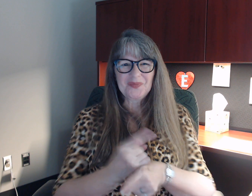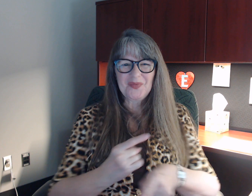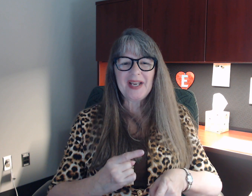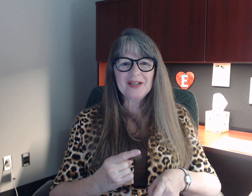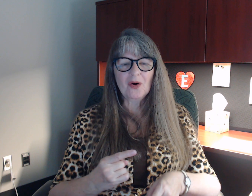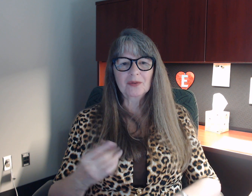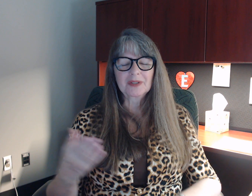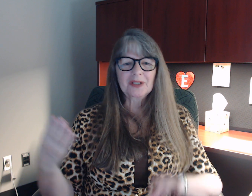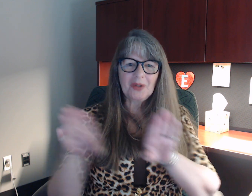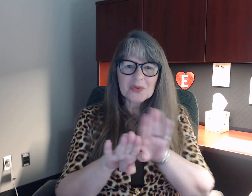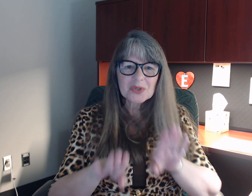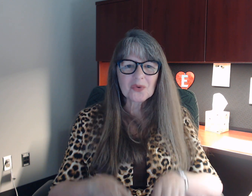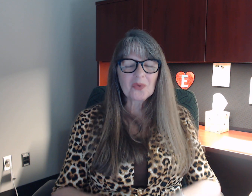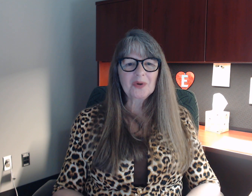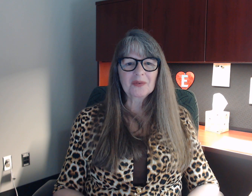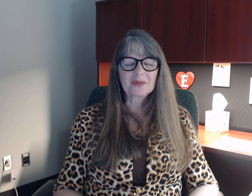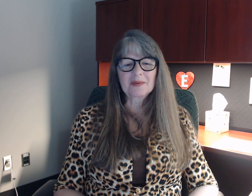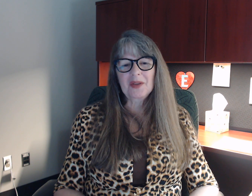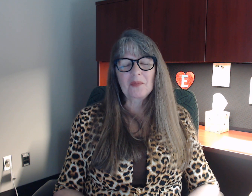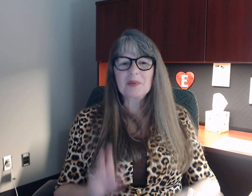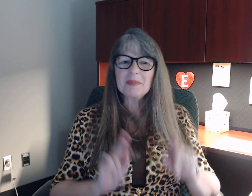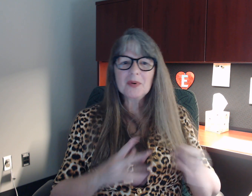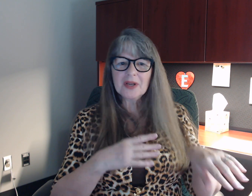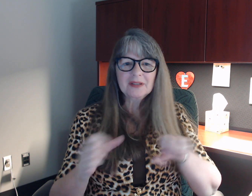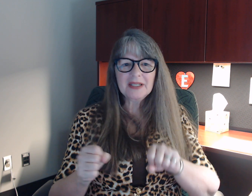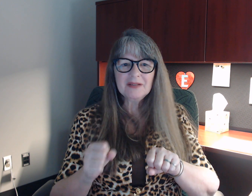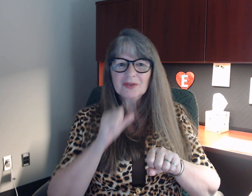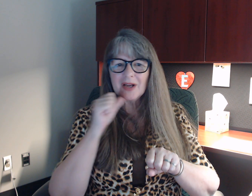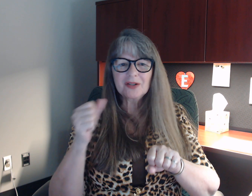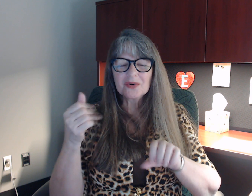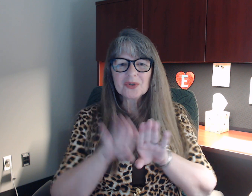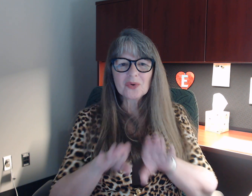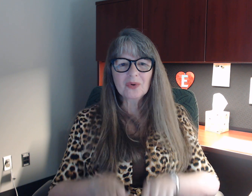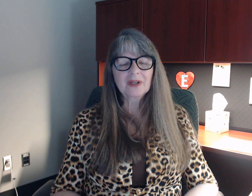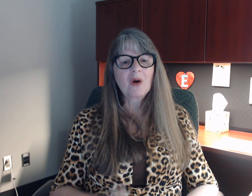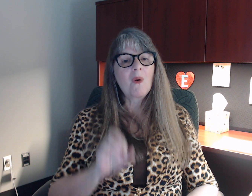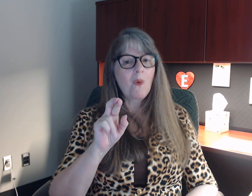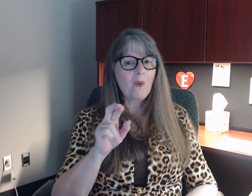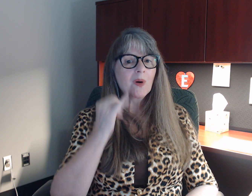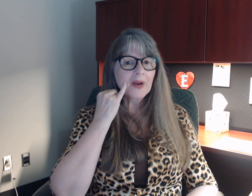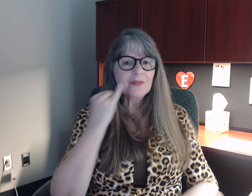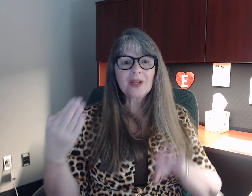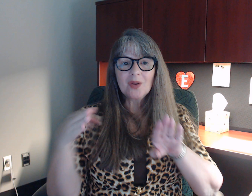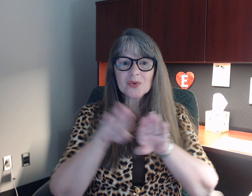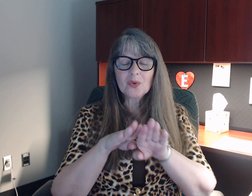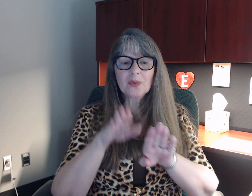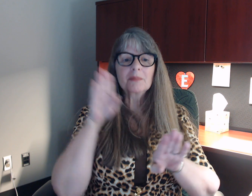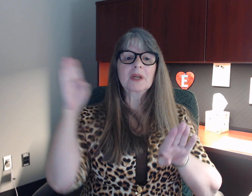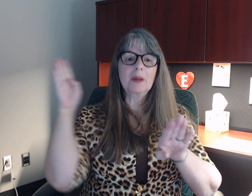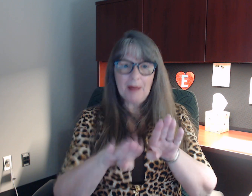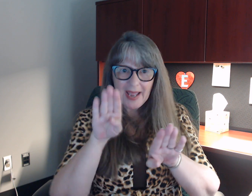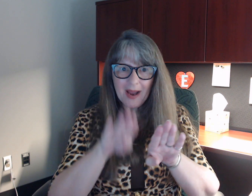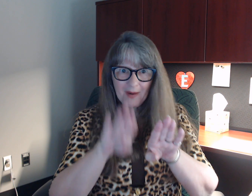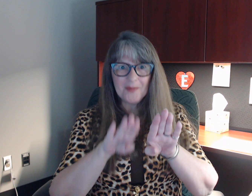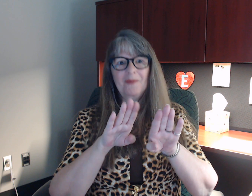right? Or close the door. And, people when they leave, they're not closing the door. Or if they close the door and kabam, right?